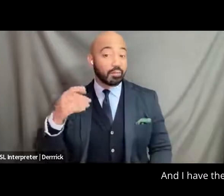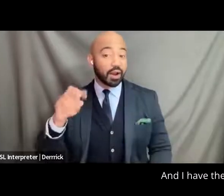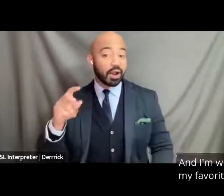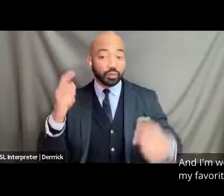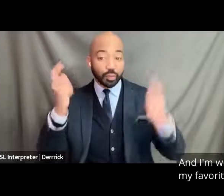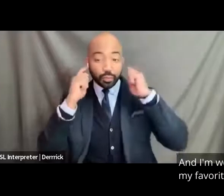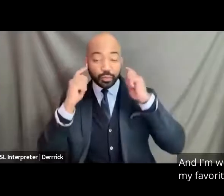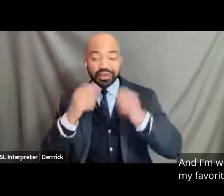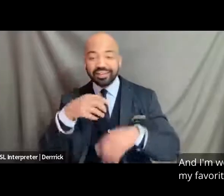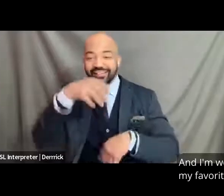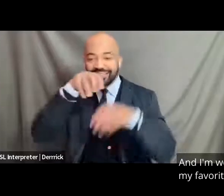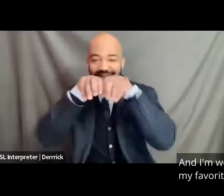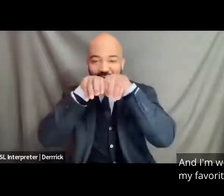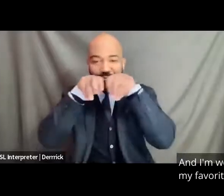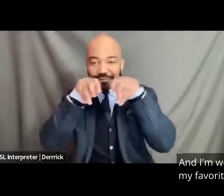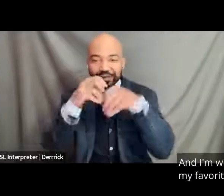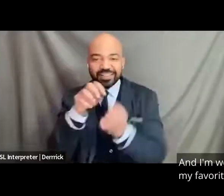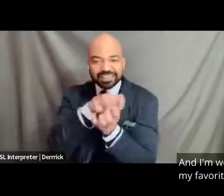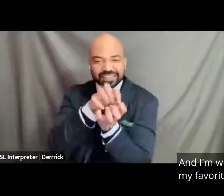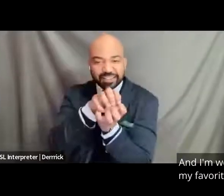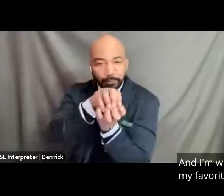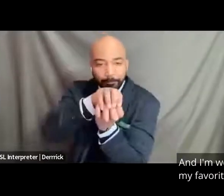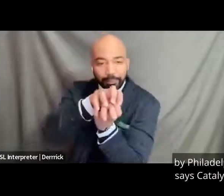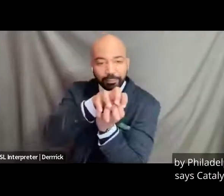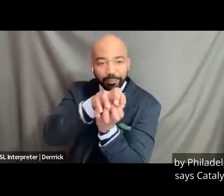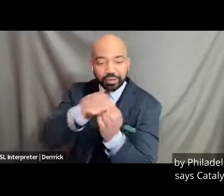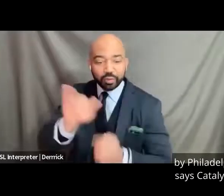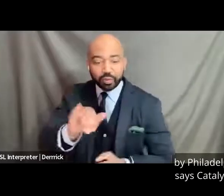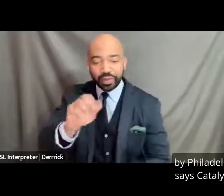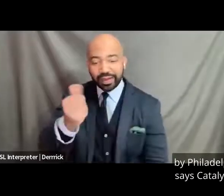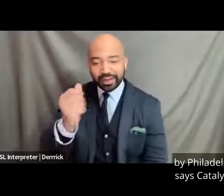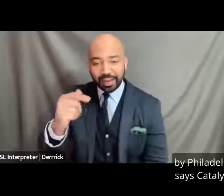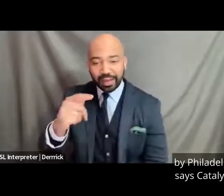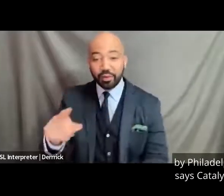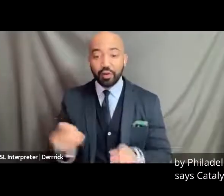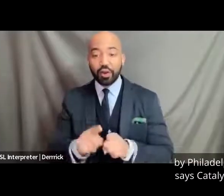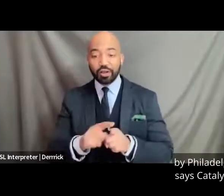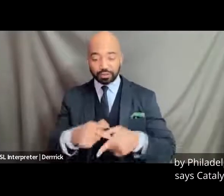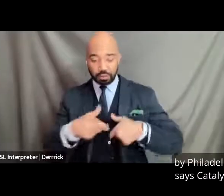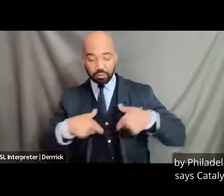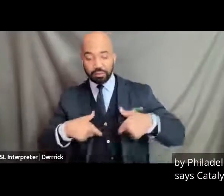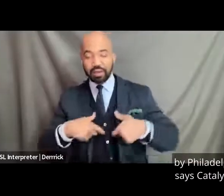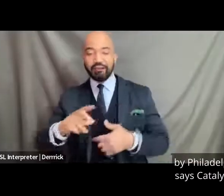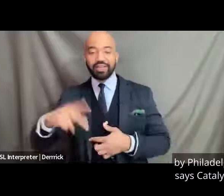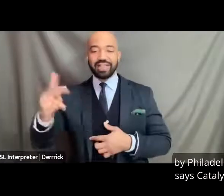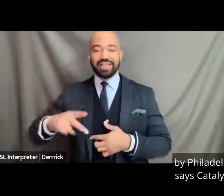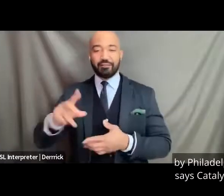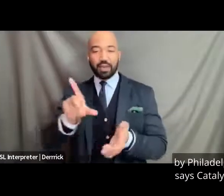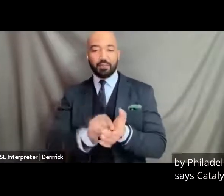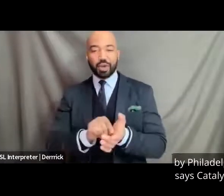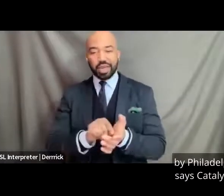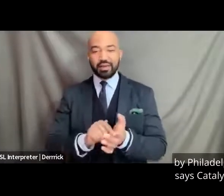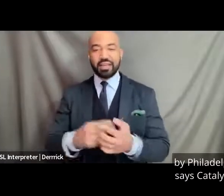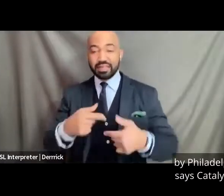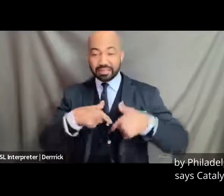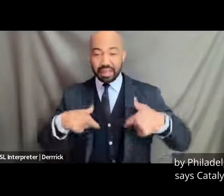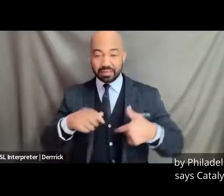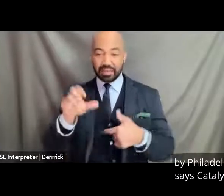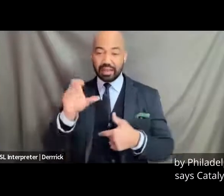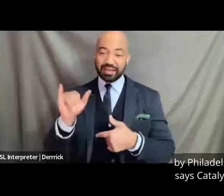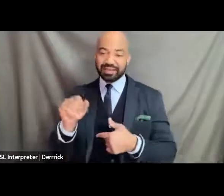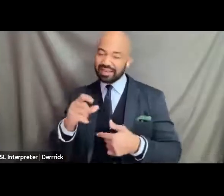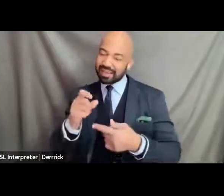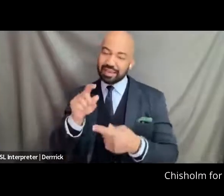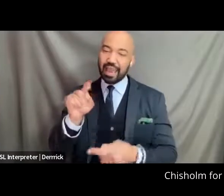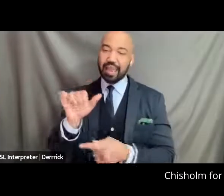teeth and i'm wearing one of my favorite sweatshirts by fellow philadelphia print um that says catalyst for